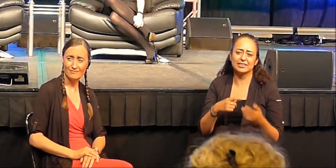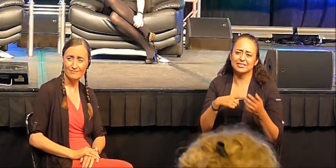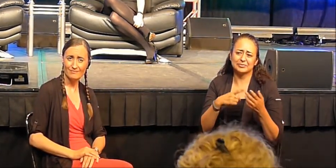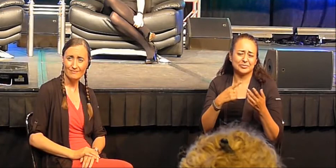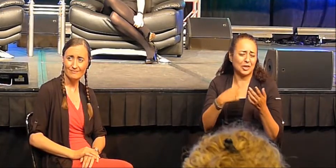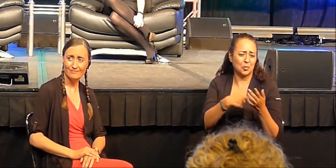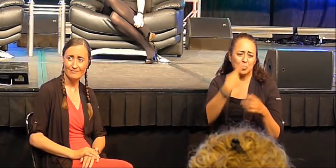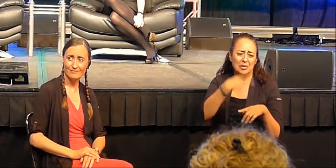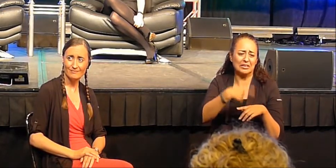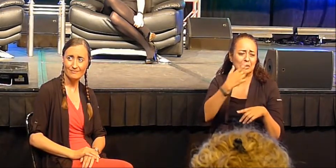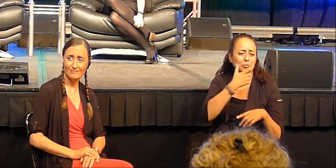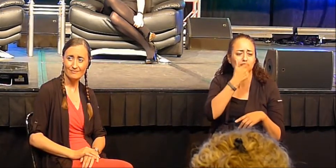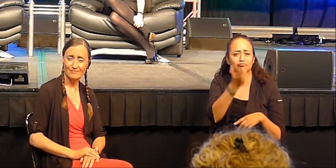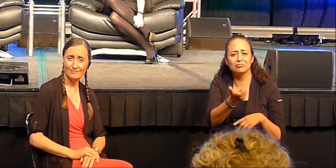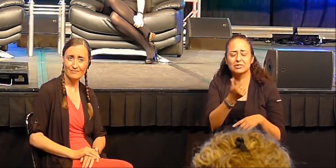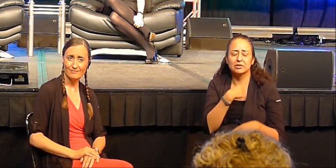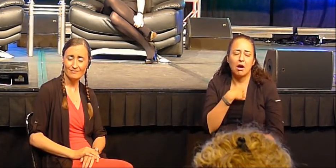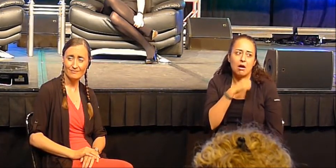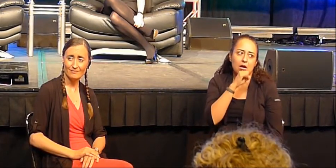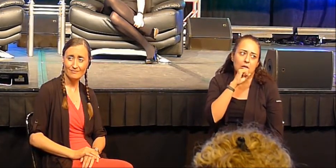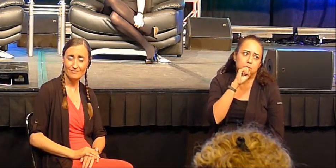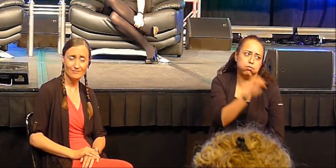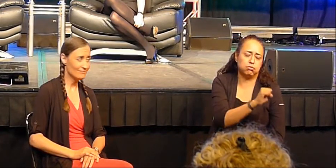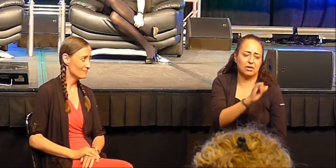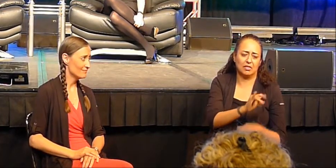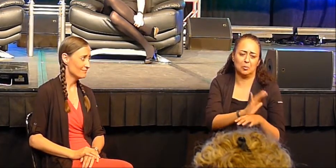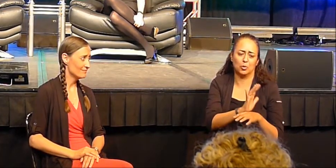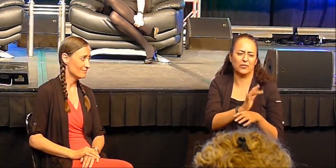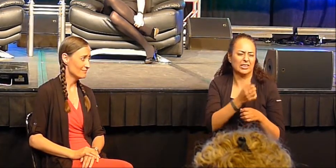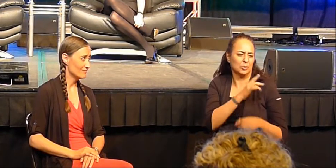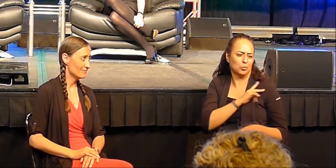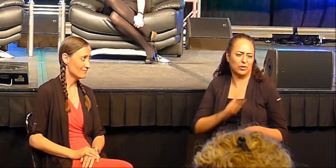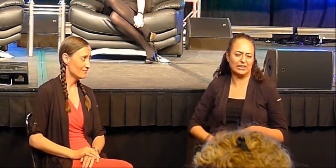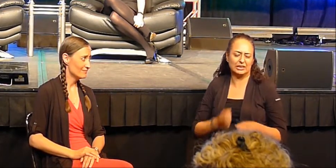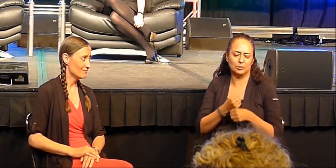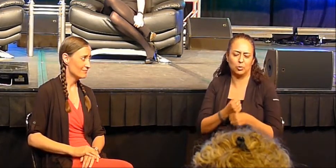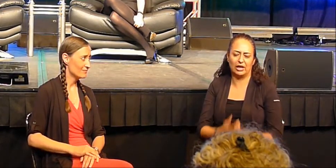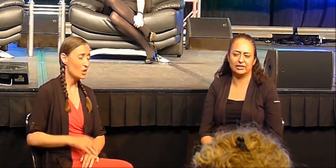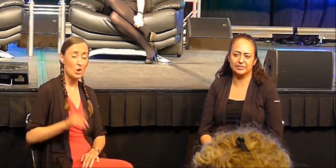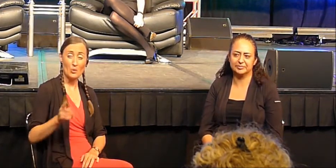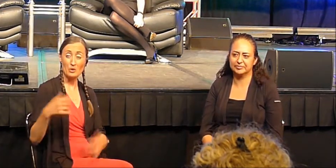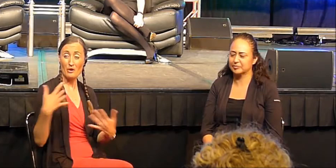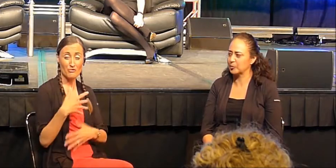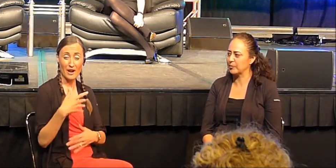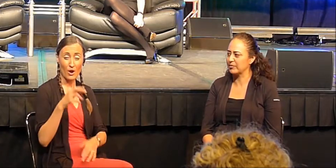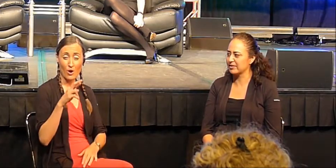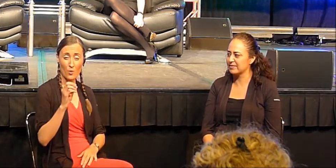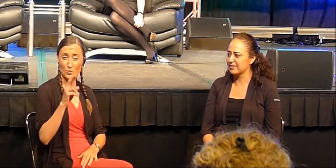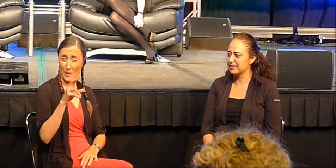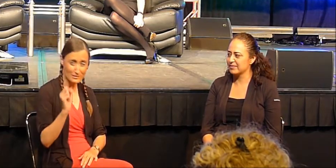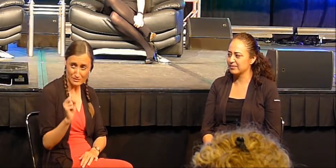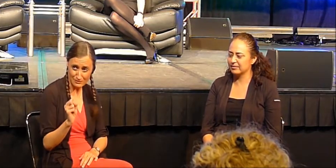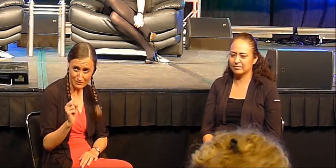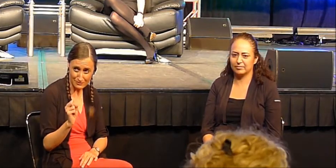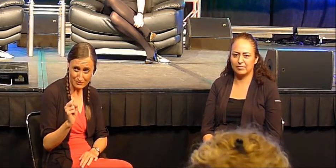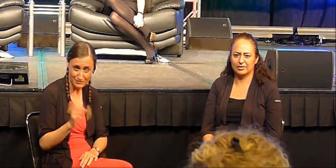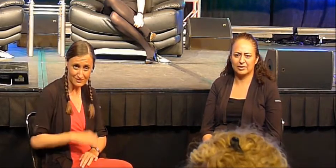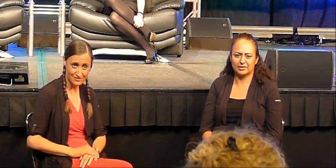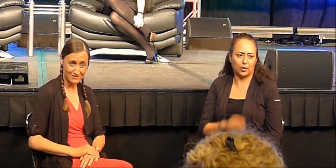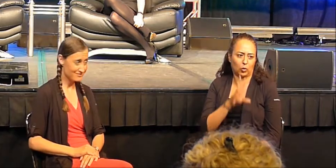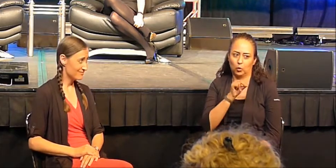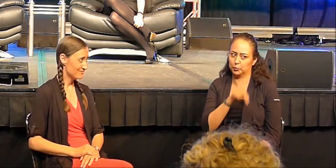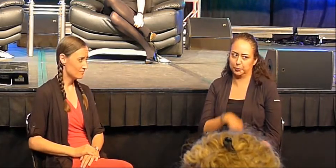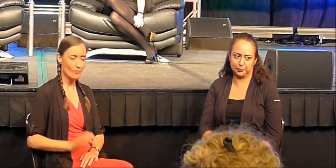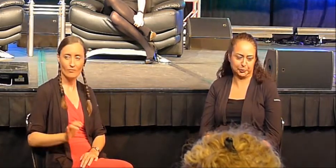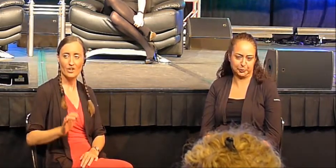scared by the rouses, the rodents of unusual size? No. You weren't scared by that? You're lucky you didn't hear the